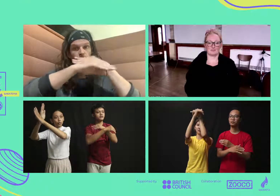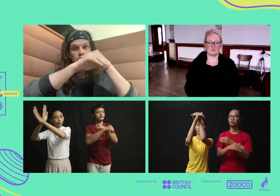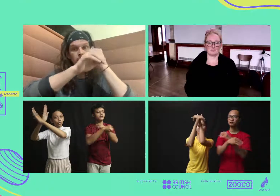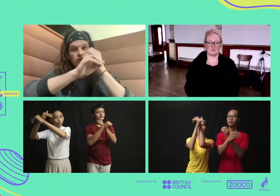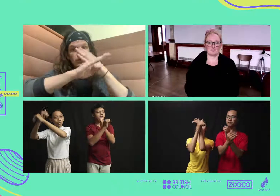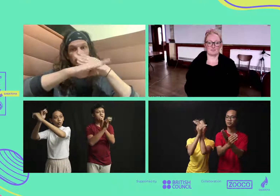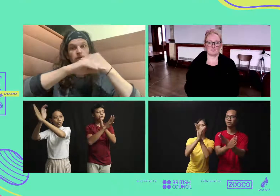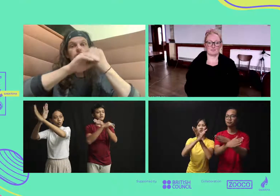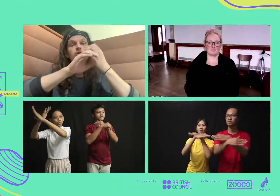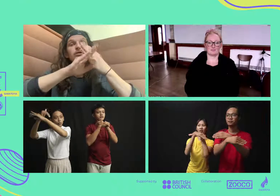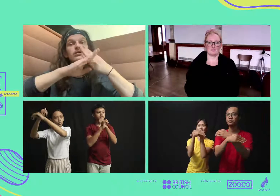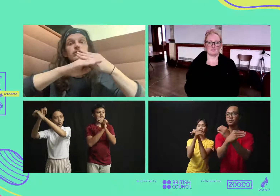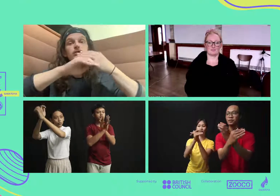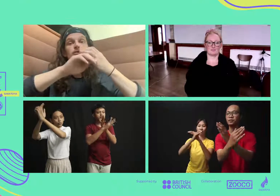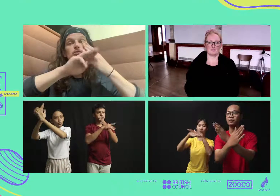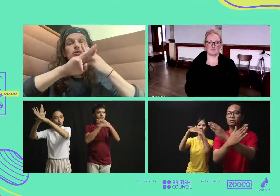up,